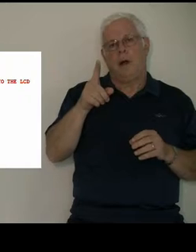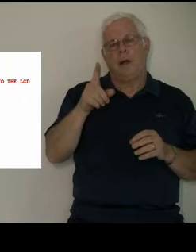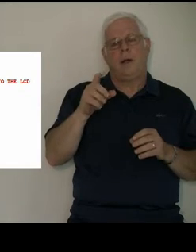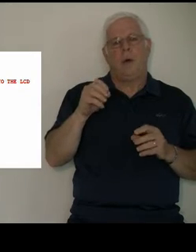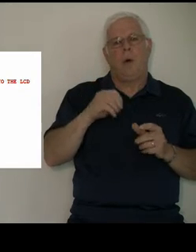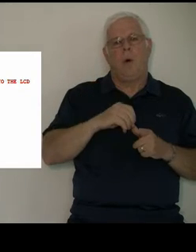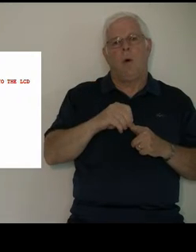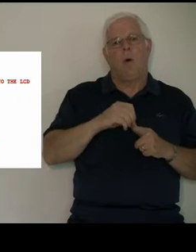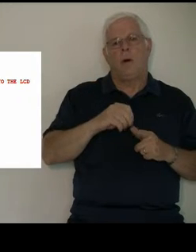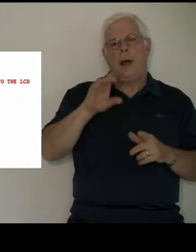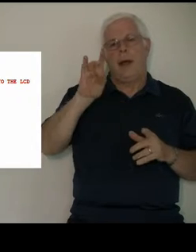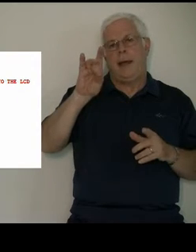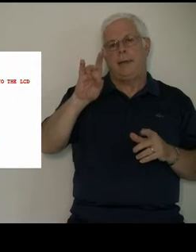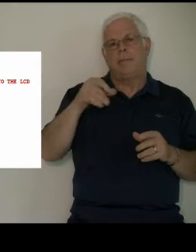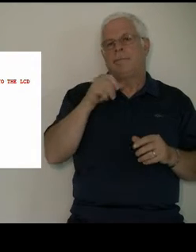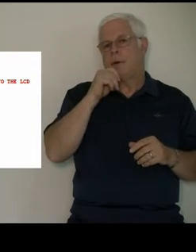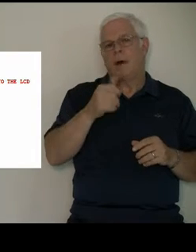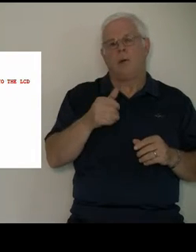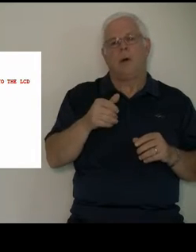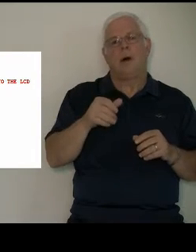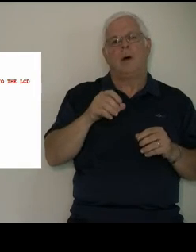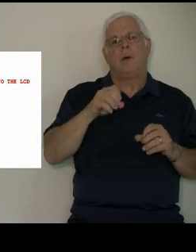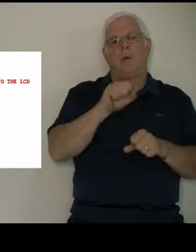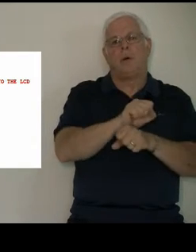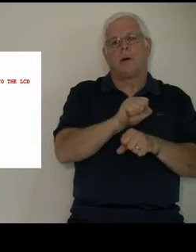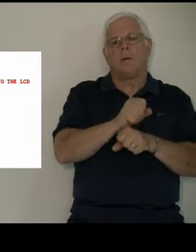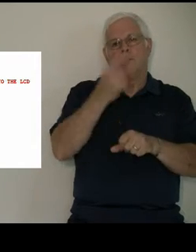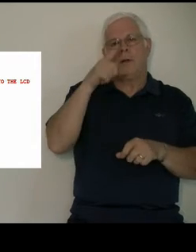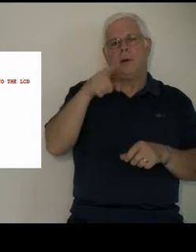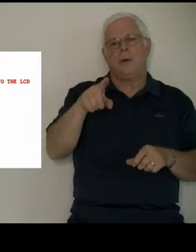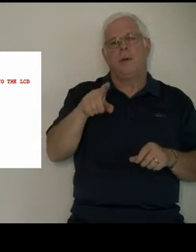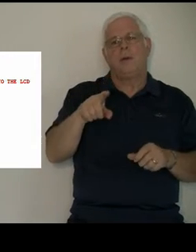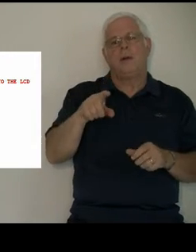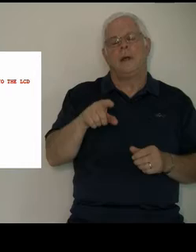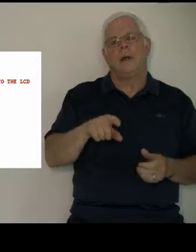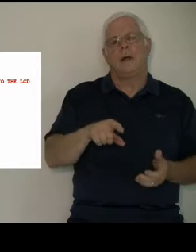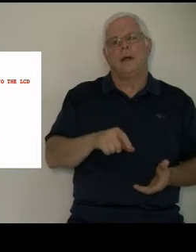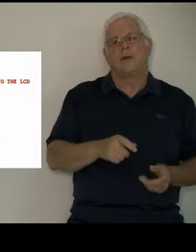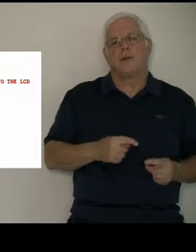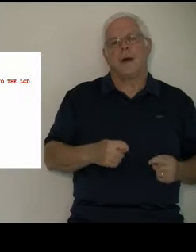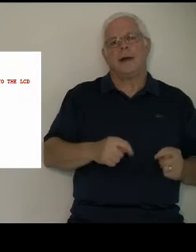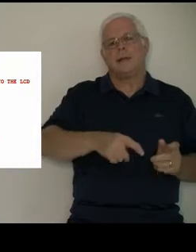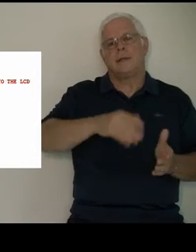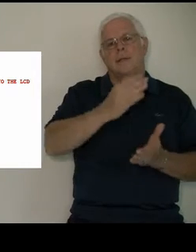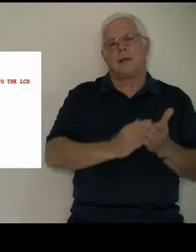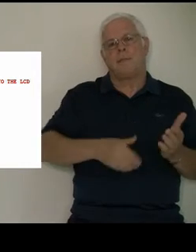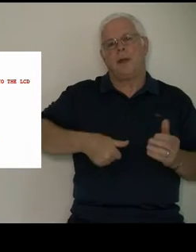1 or 8 not work for you, then try something